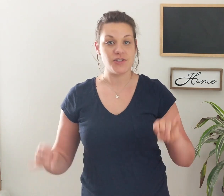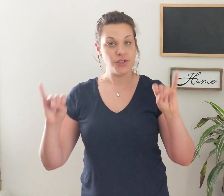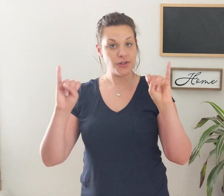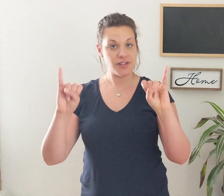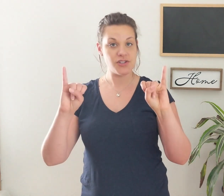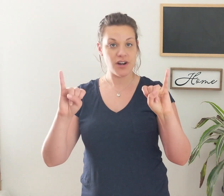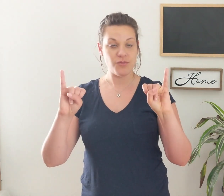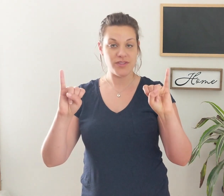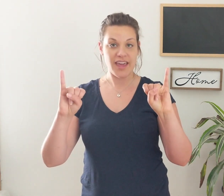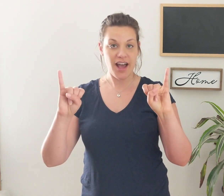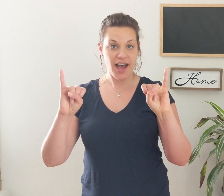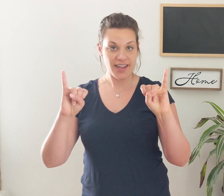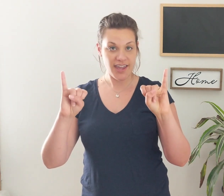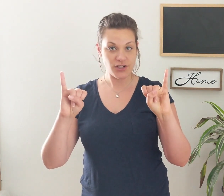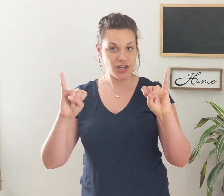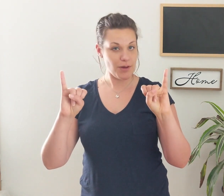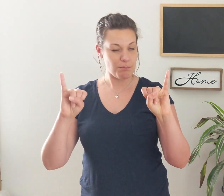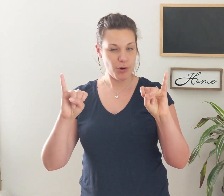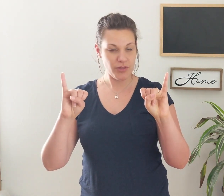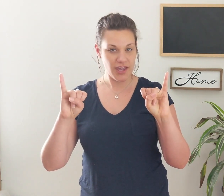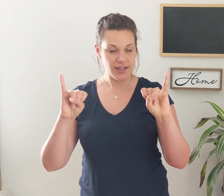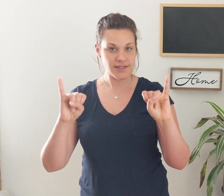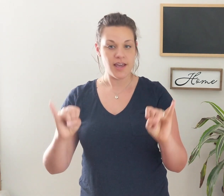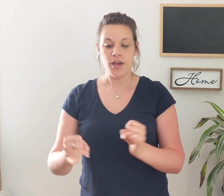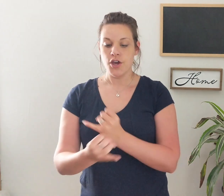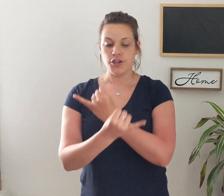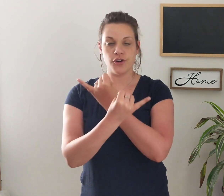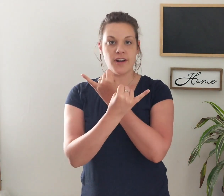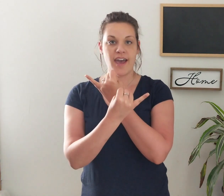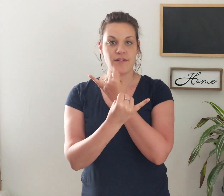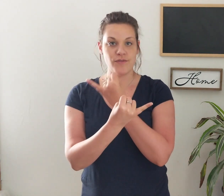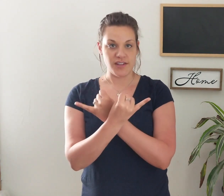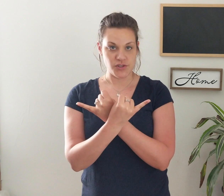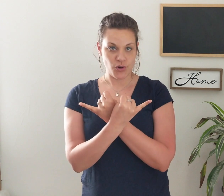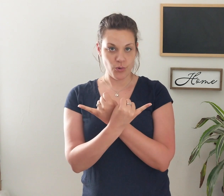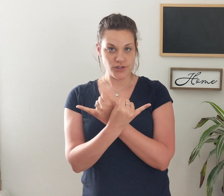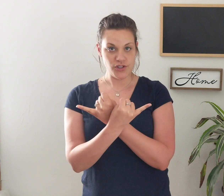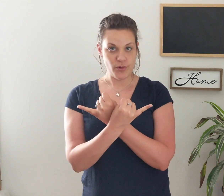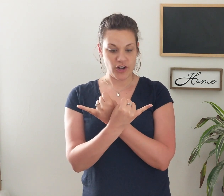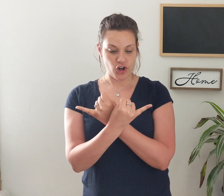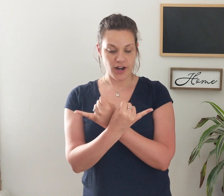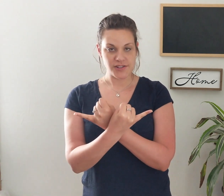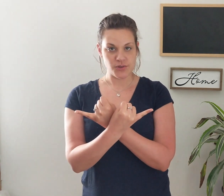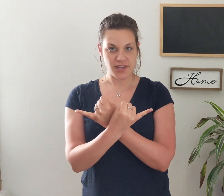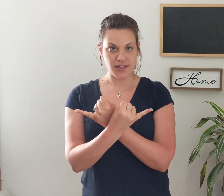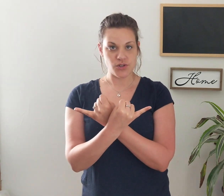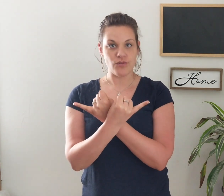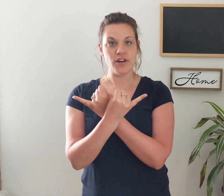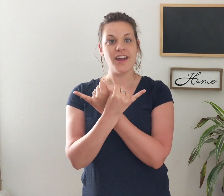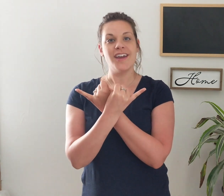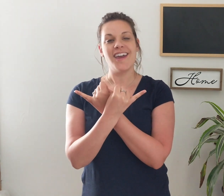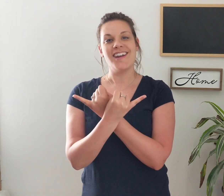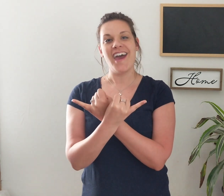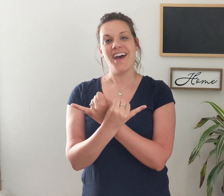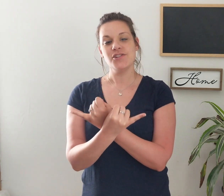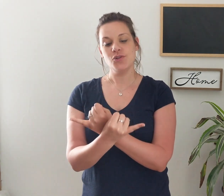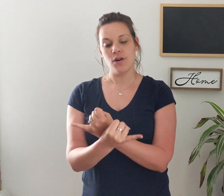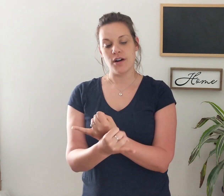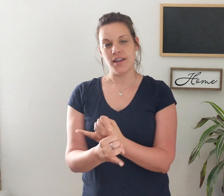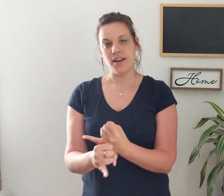you're gonna start off with that I hand shape on both hands. You're gonna have it face towards you and cross those hands over. And as you arc it